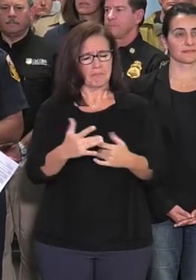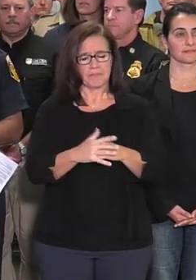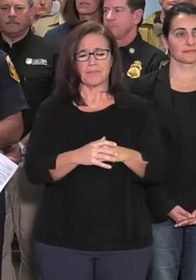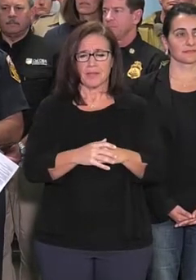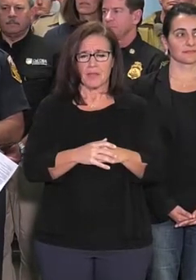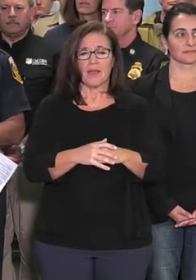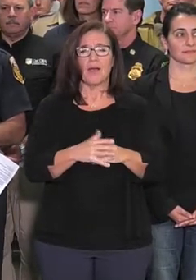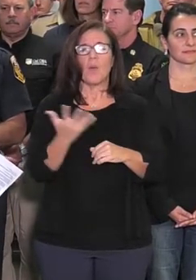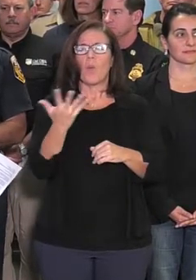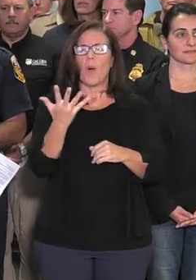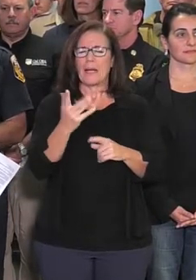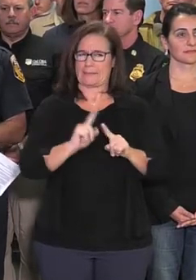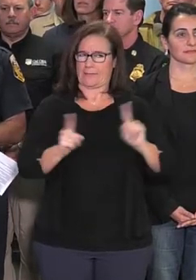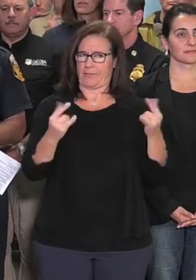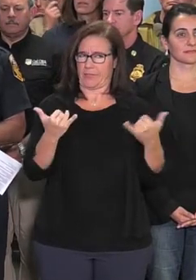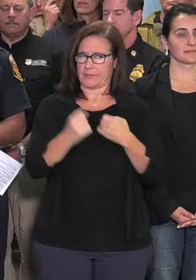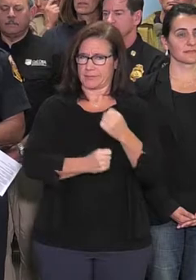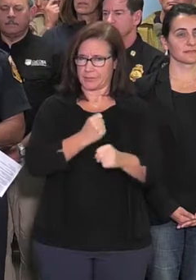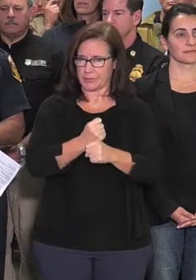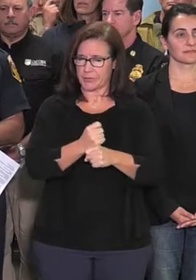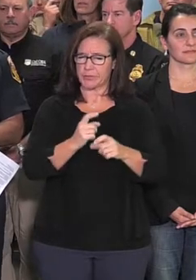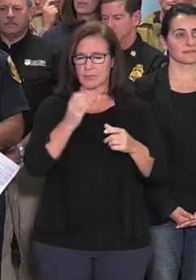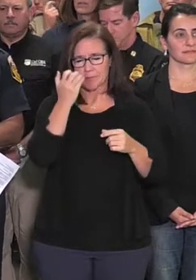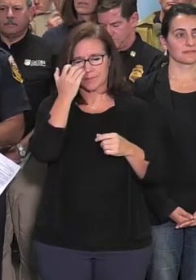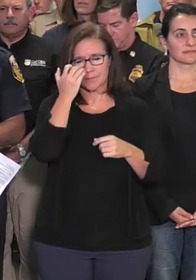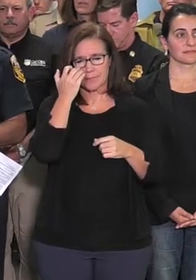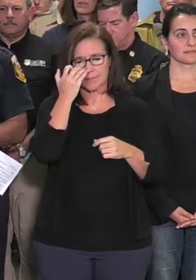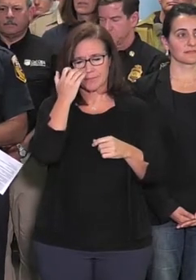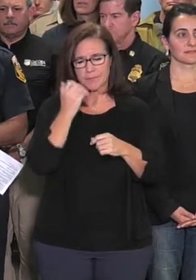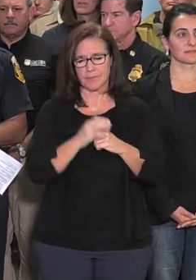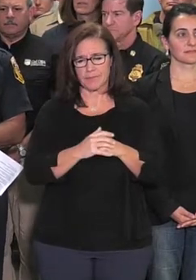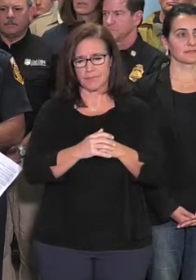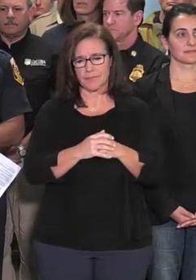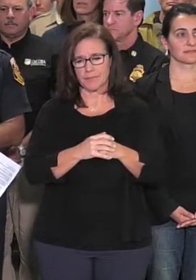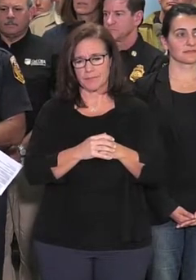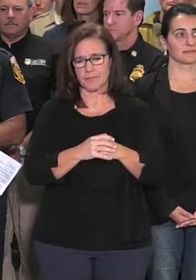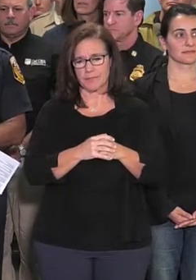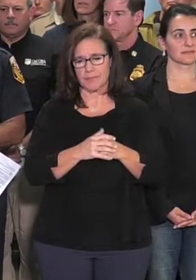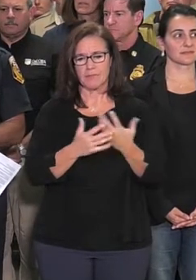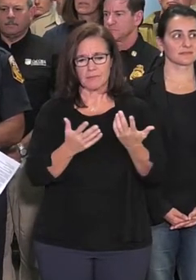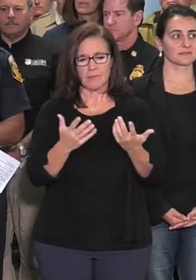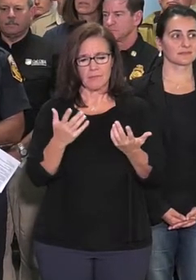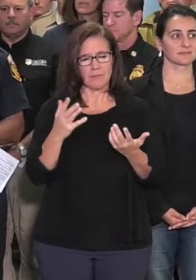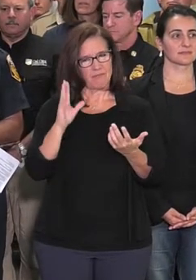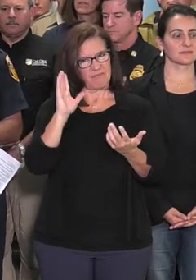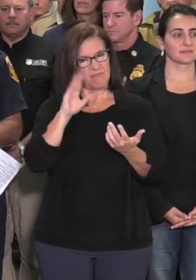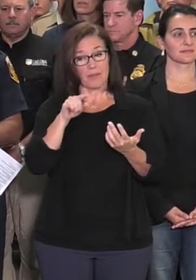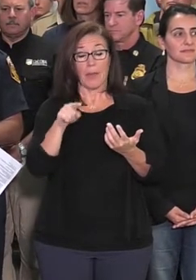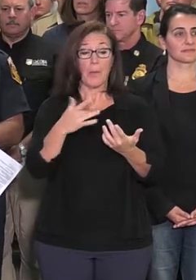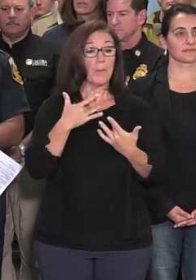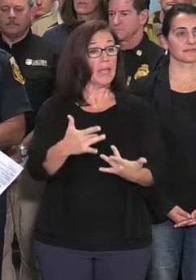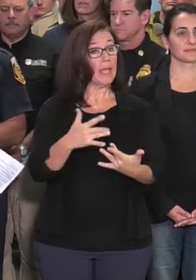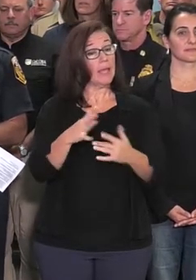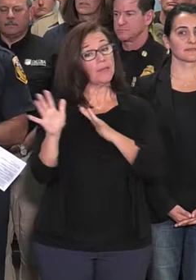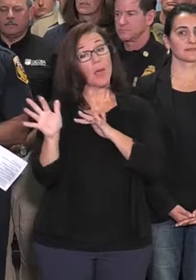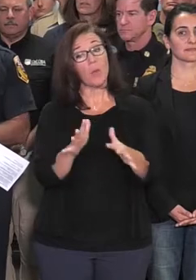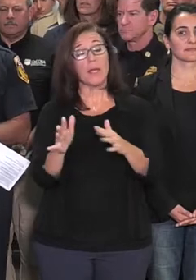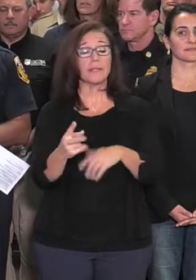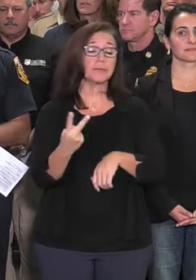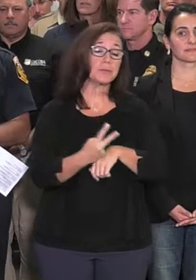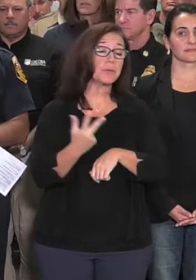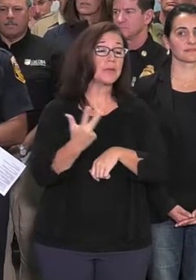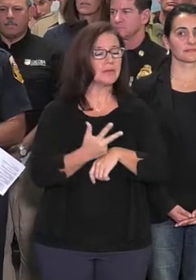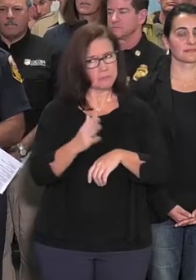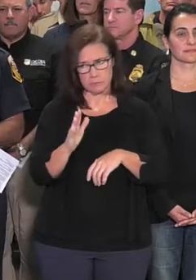this from others in the past, and I think, you know, we could all say it's this duration, how long the winds have been here